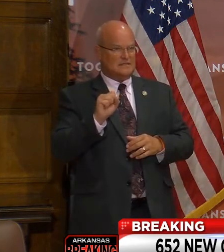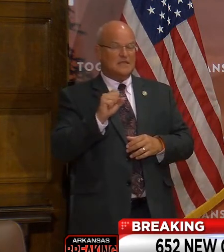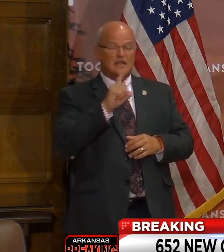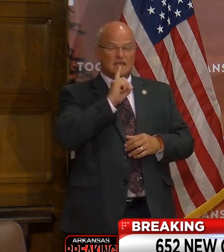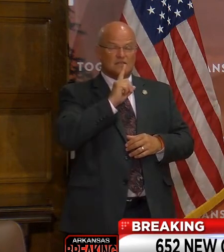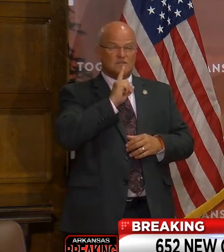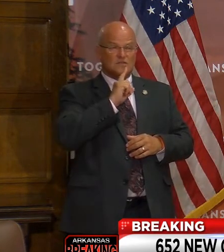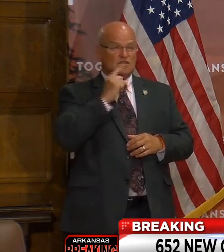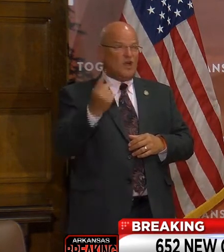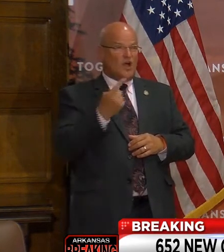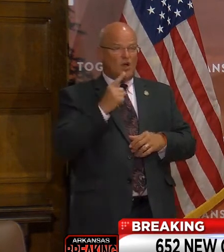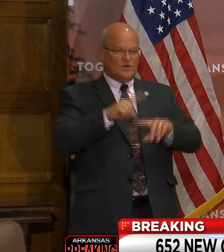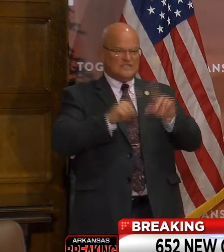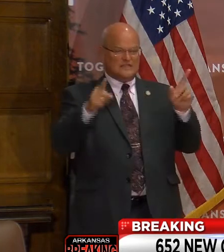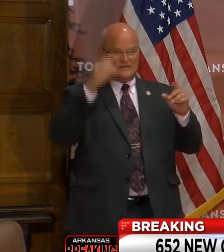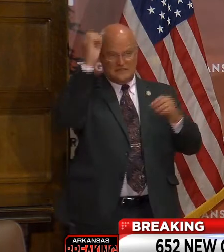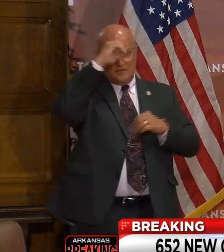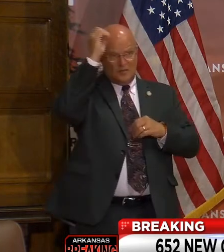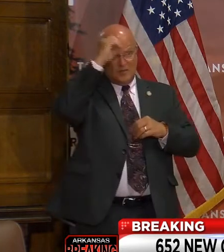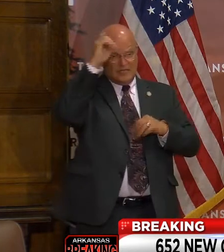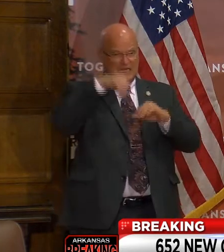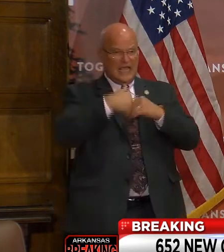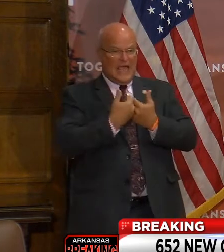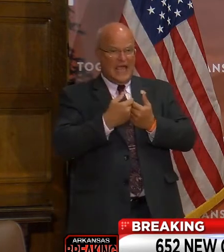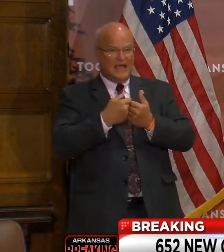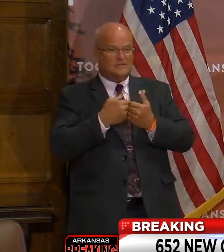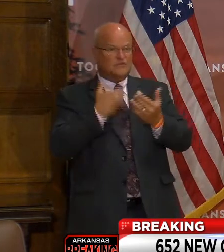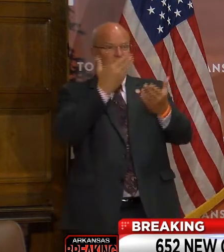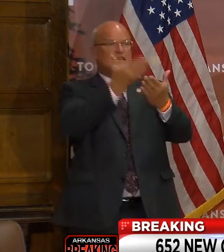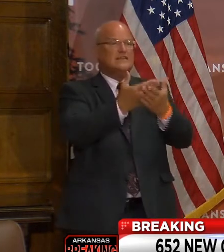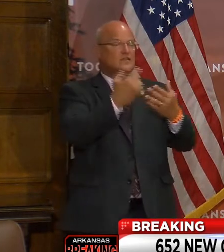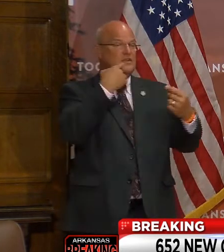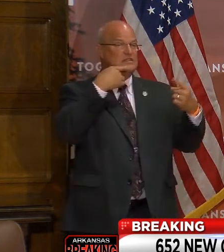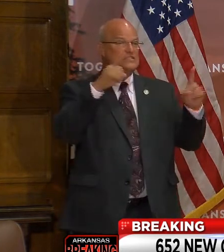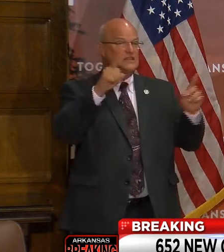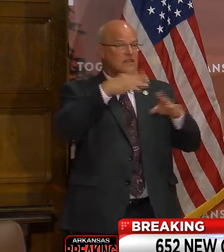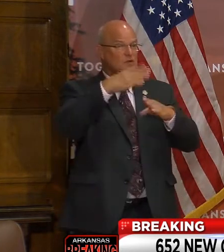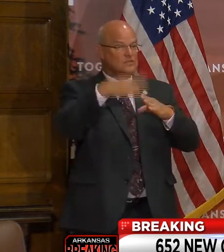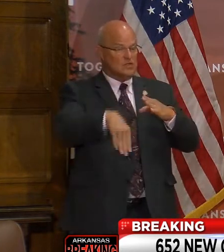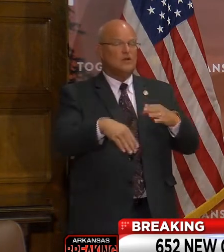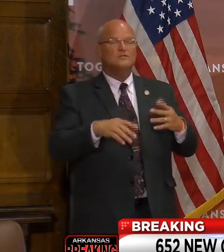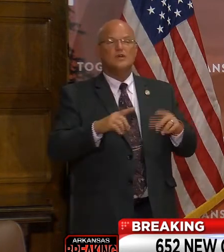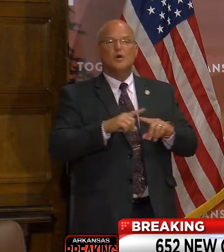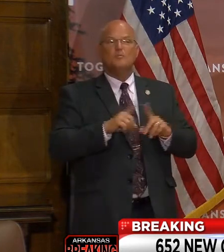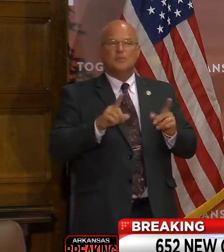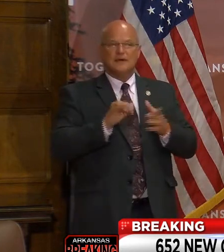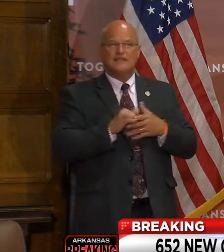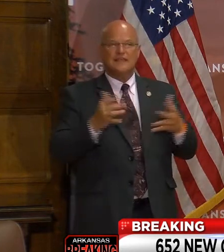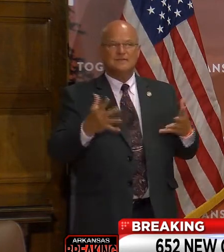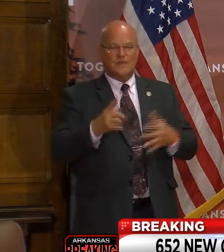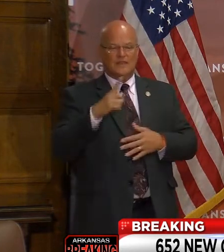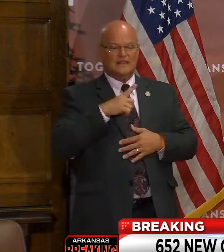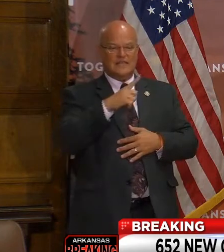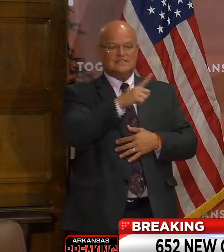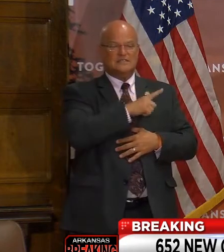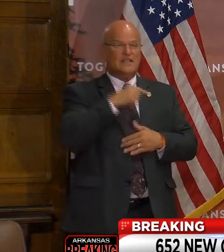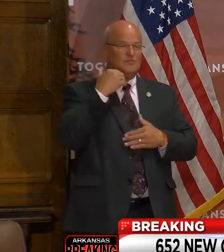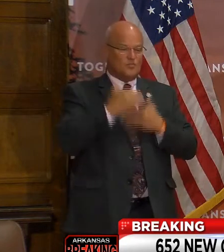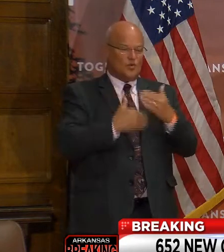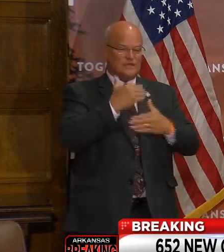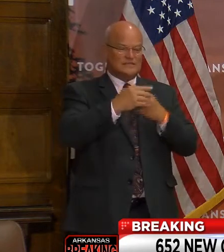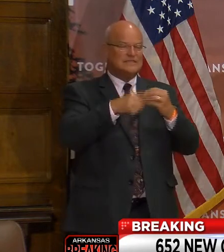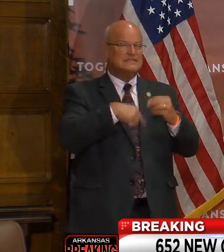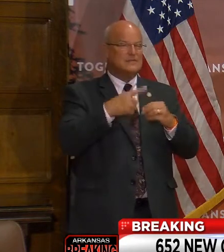Certainly there's always differences of opinion as to how you get there and how you achieve that result. That's what the legislative process is